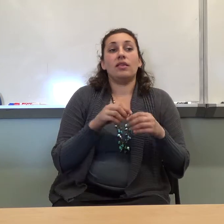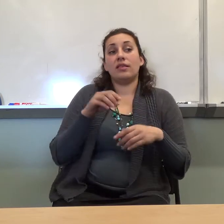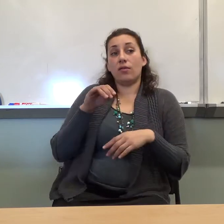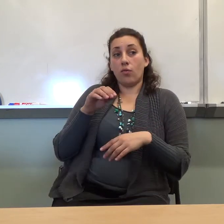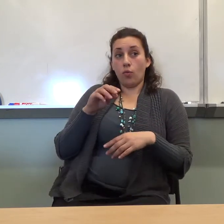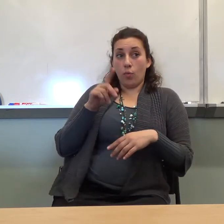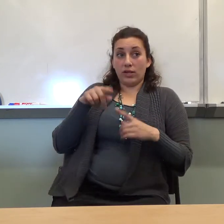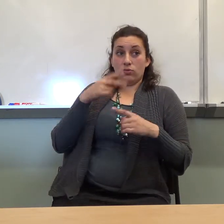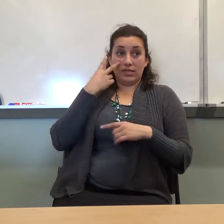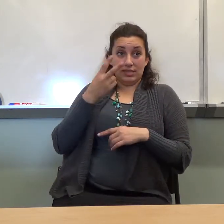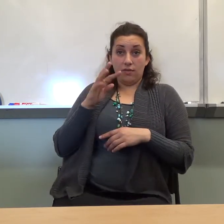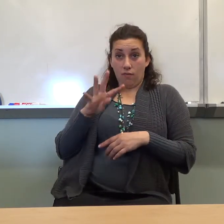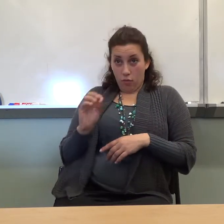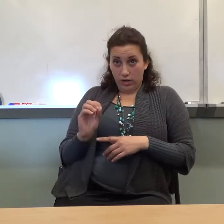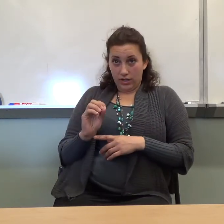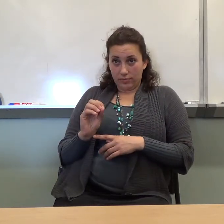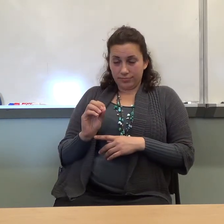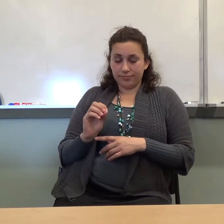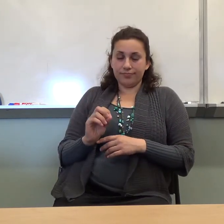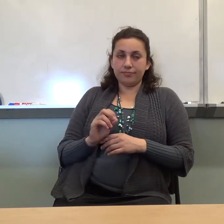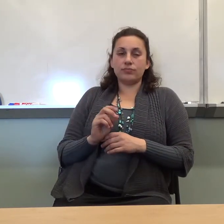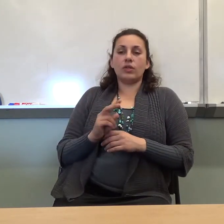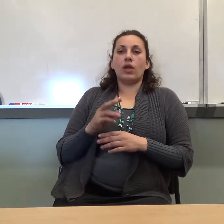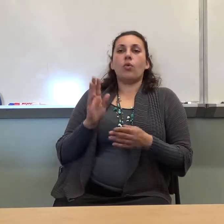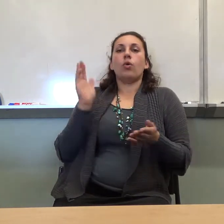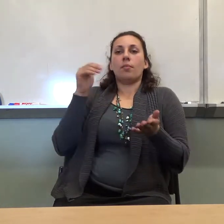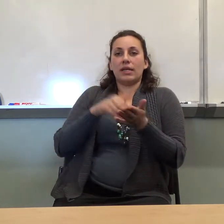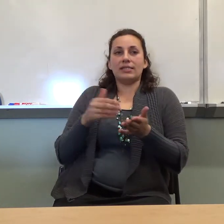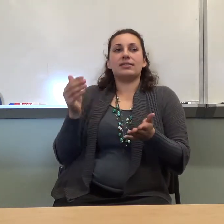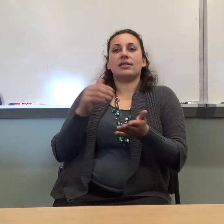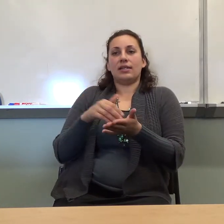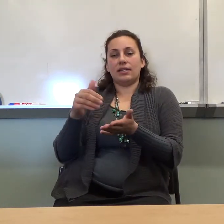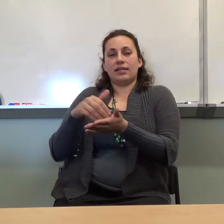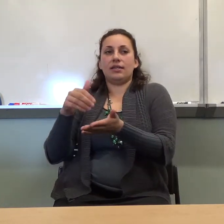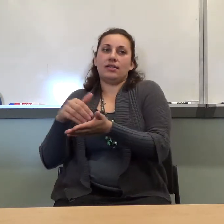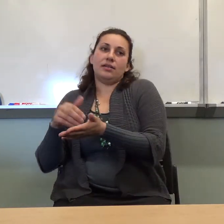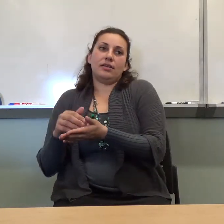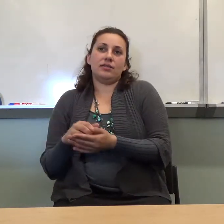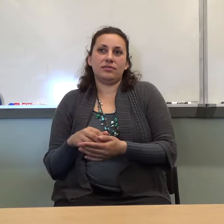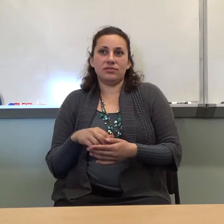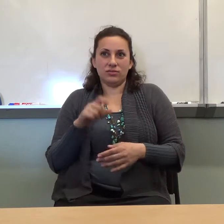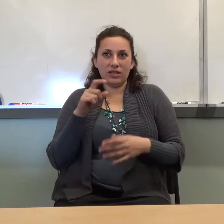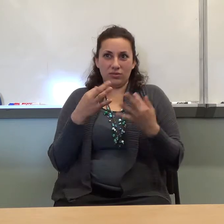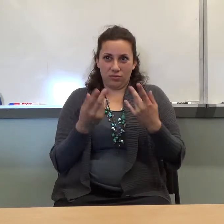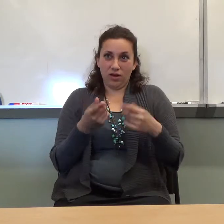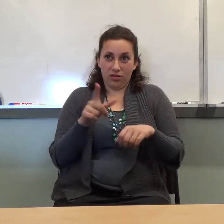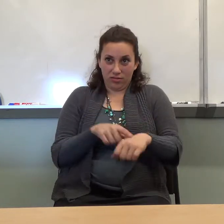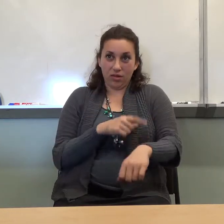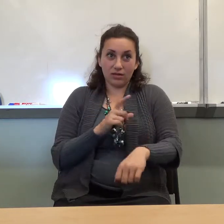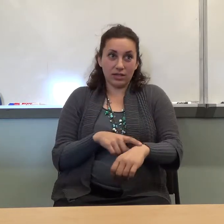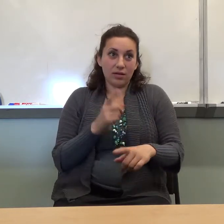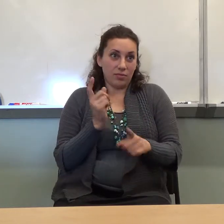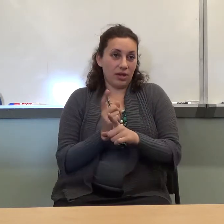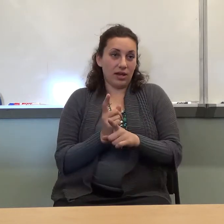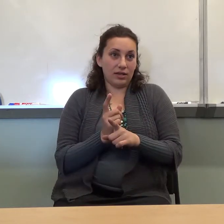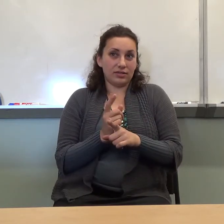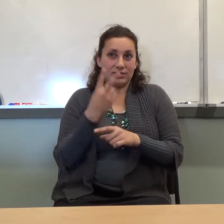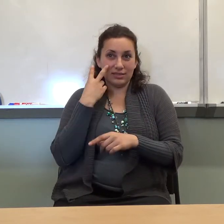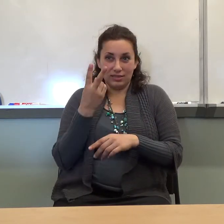I know. It's unbelievable, right? Look how long you had to wait to get the repeater. Sevenths are like that. How many zeros? Do you choose how many